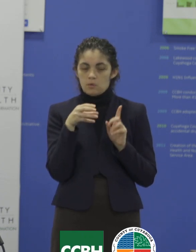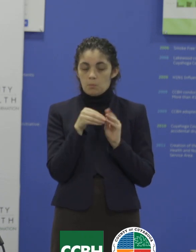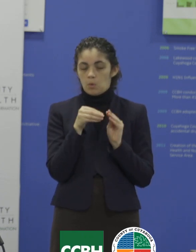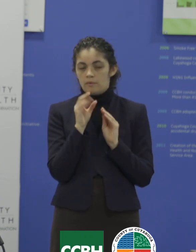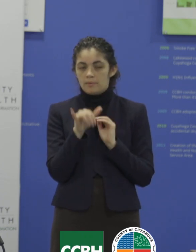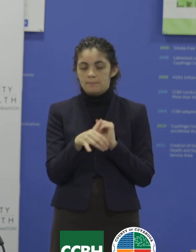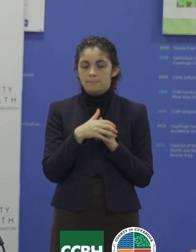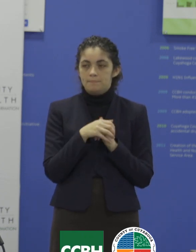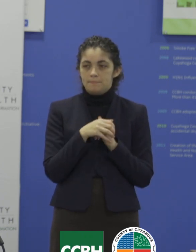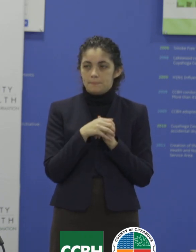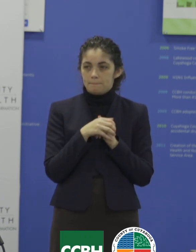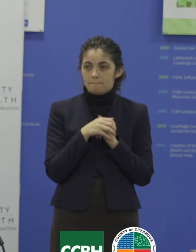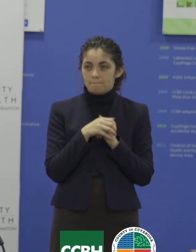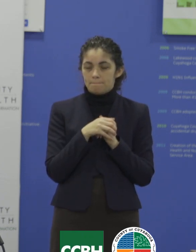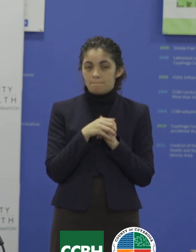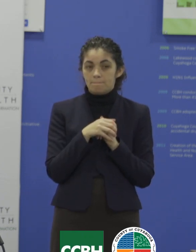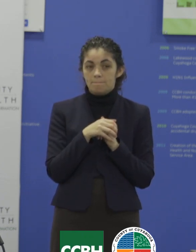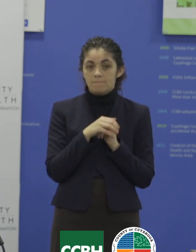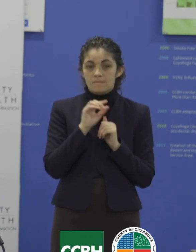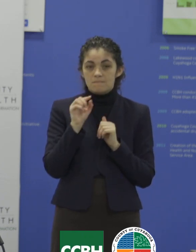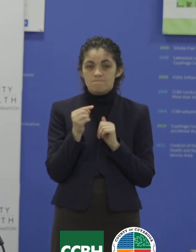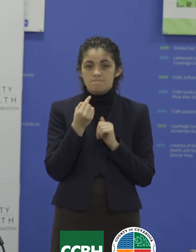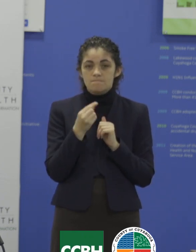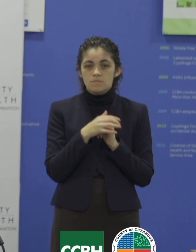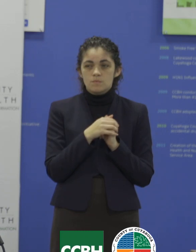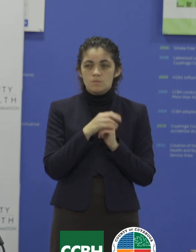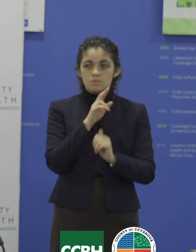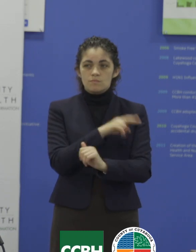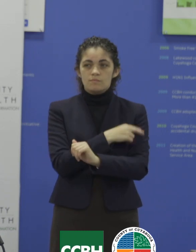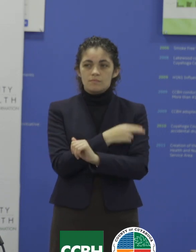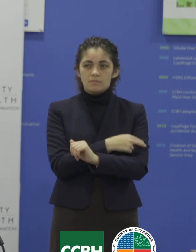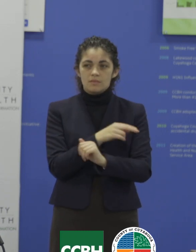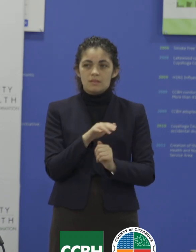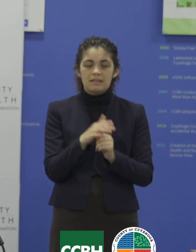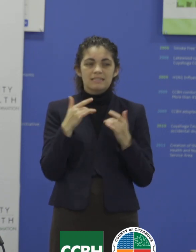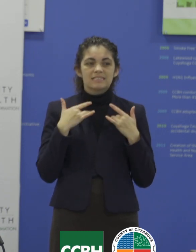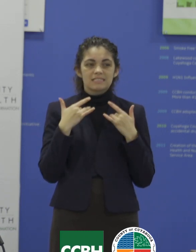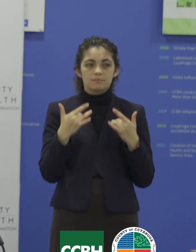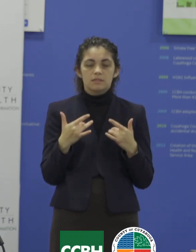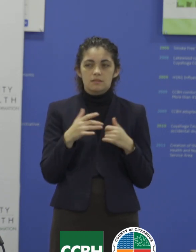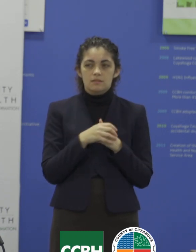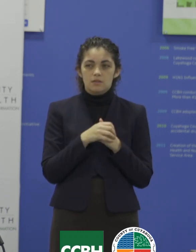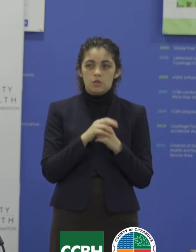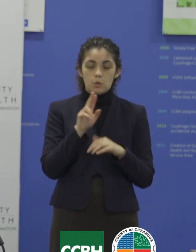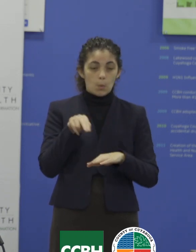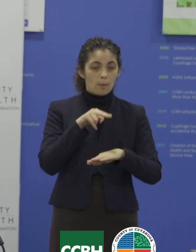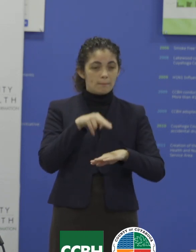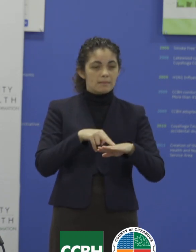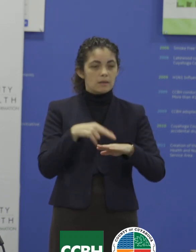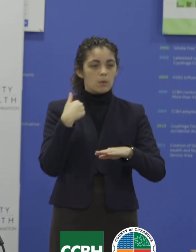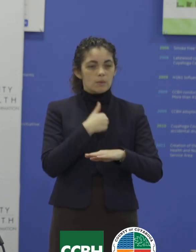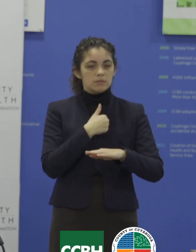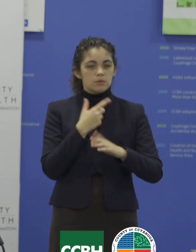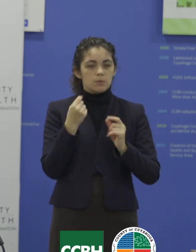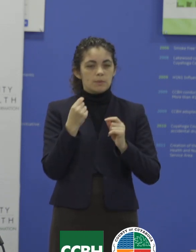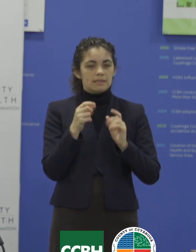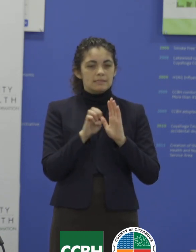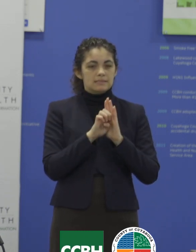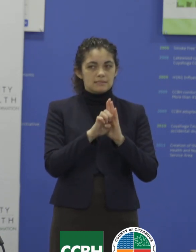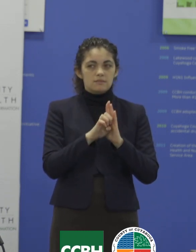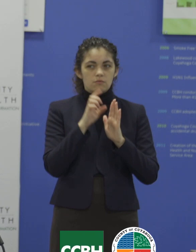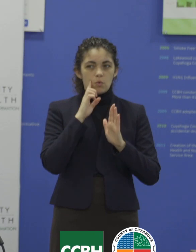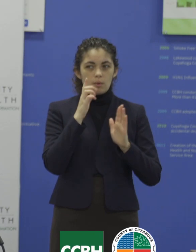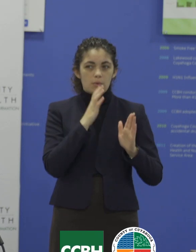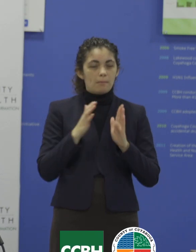that additionally. So the first part is that hospitals typically, and we do this in our tabletop exercises when we're doing